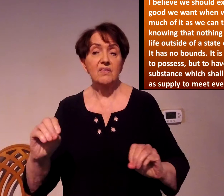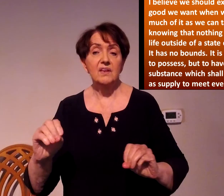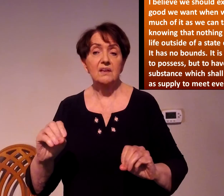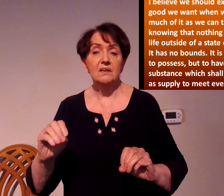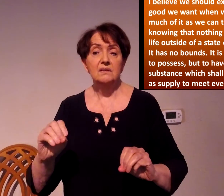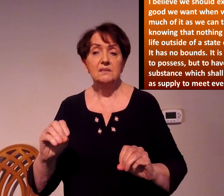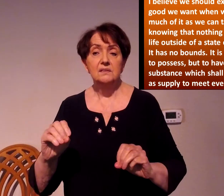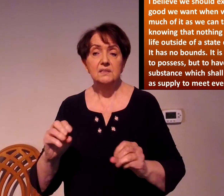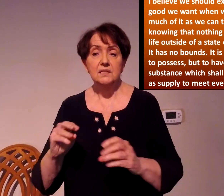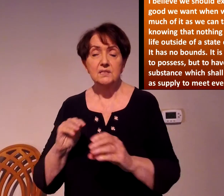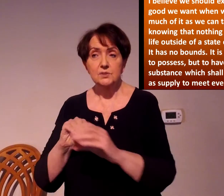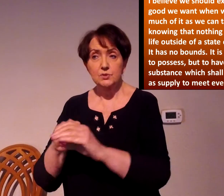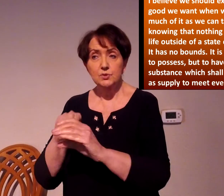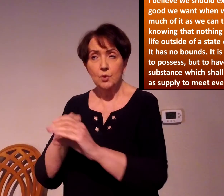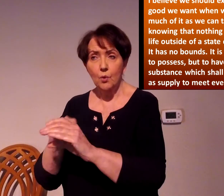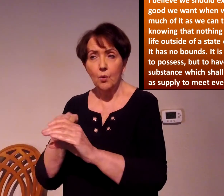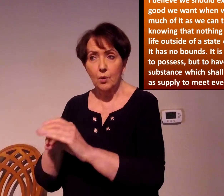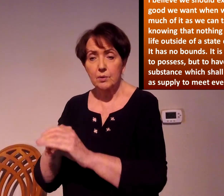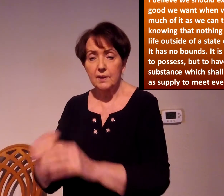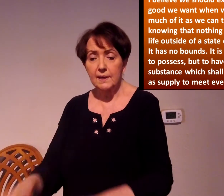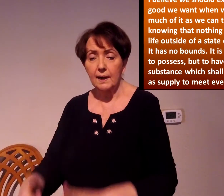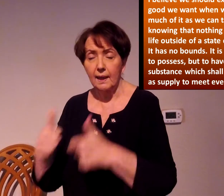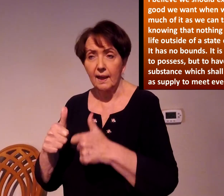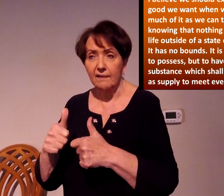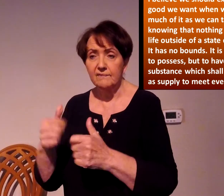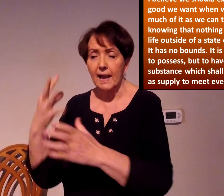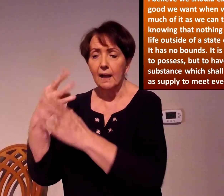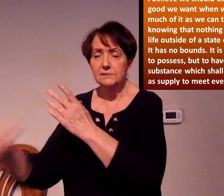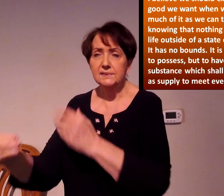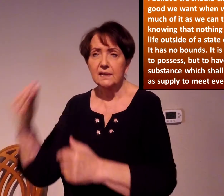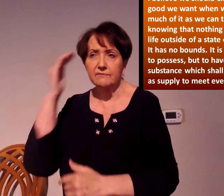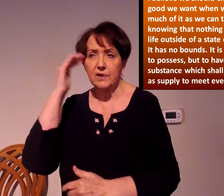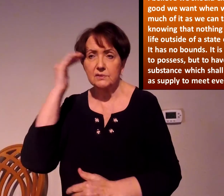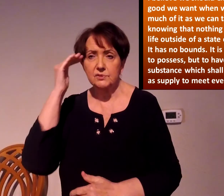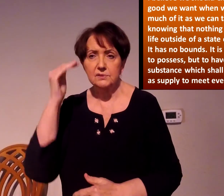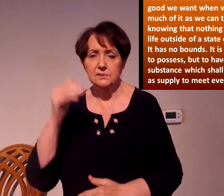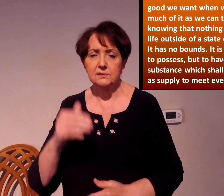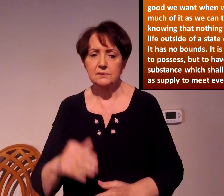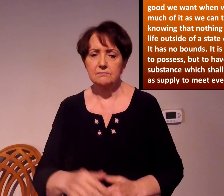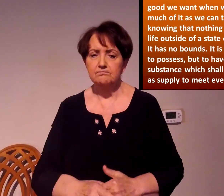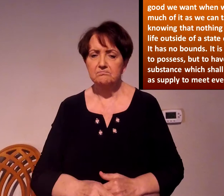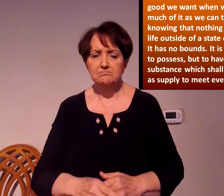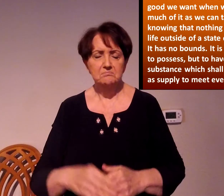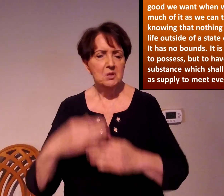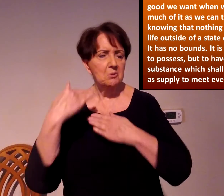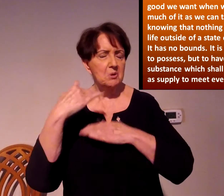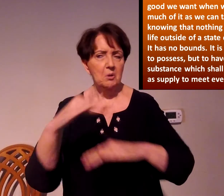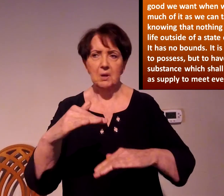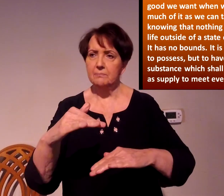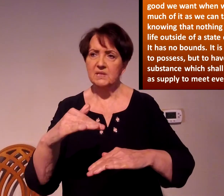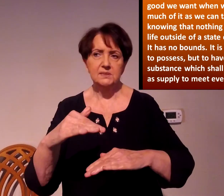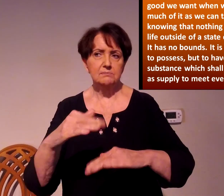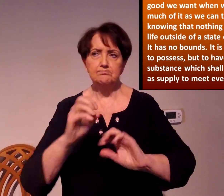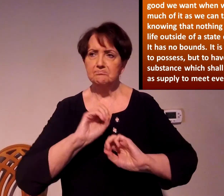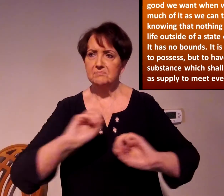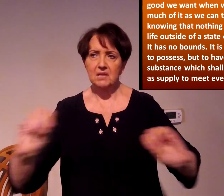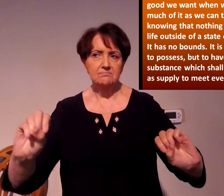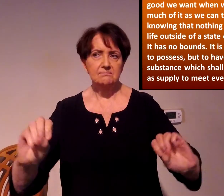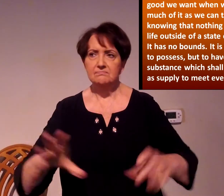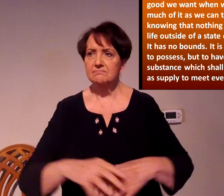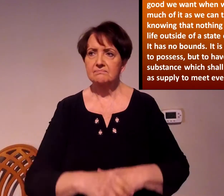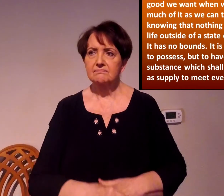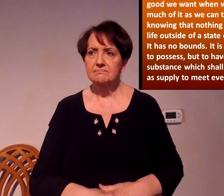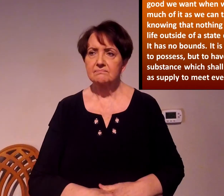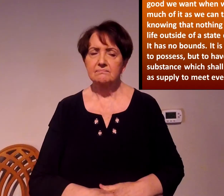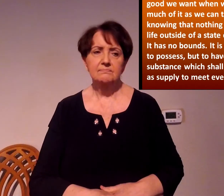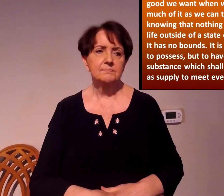life outside of a state of consciousness. It has no bounds. It is not that we